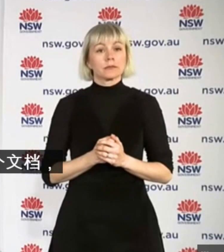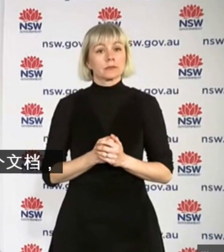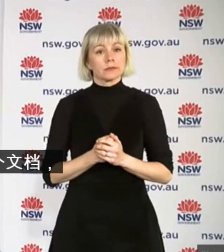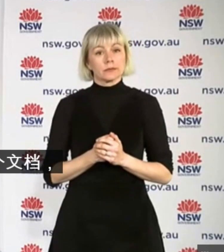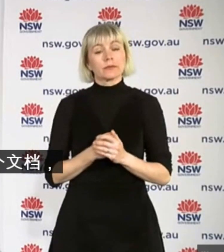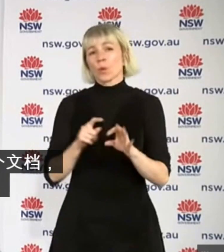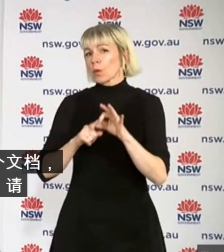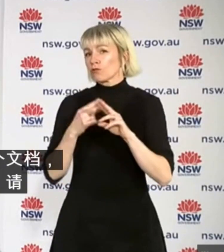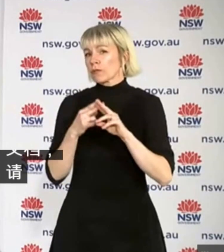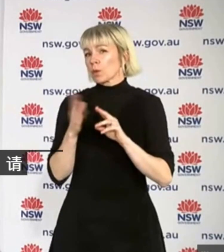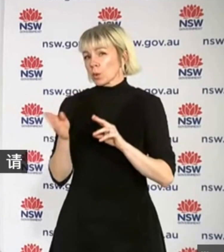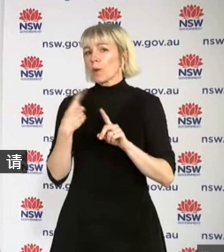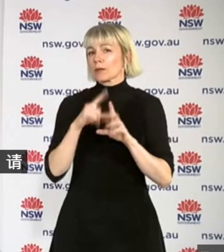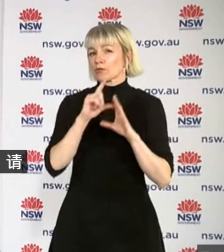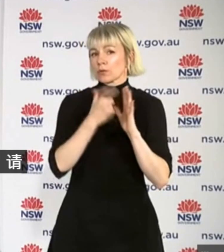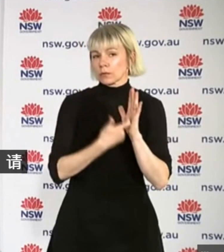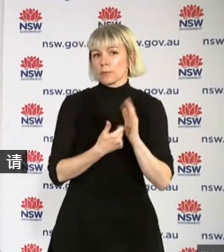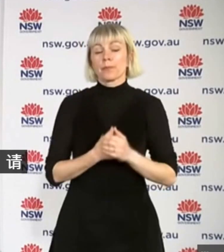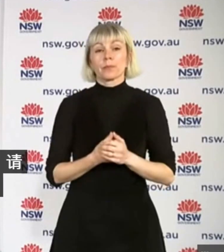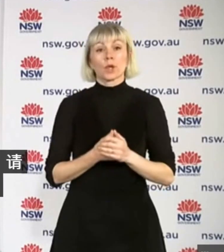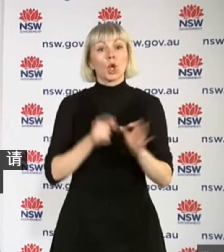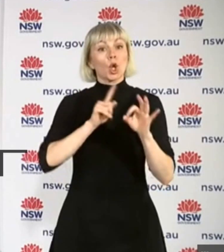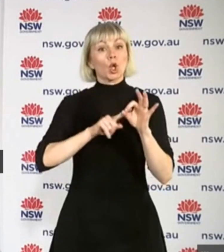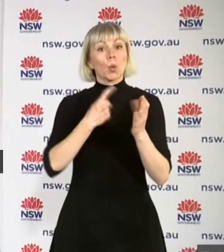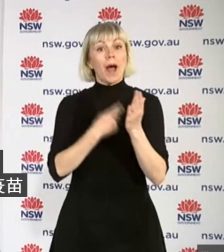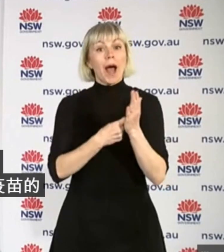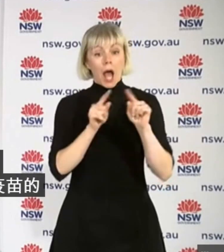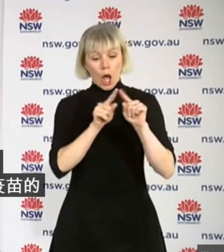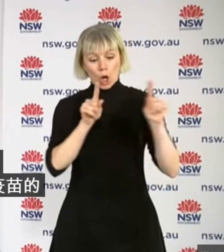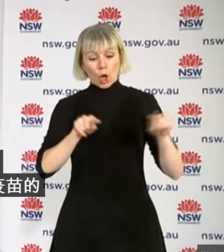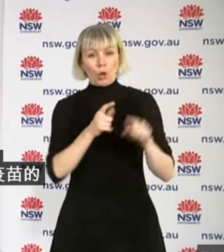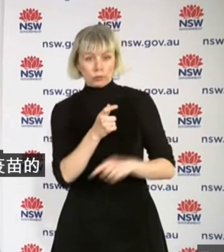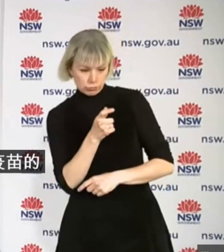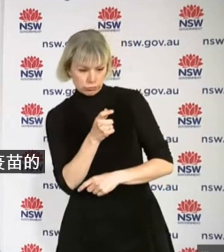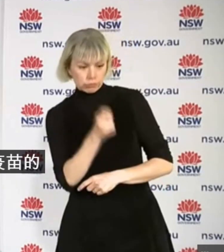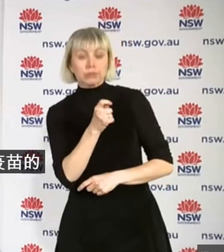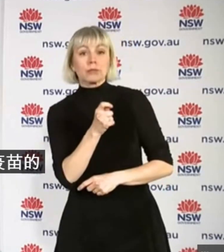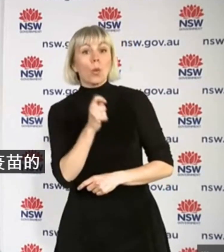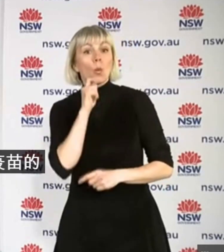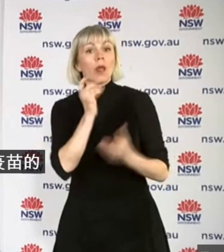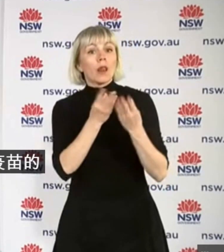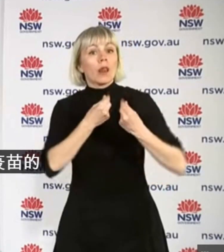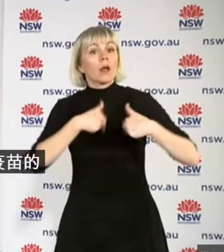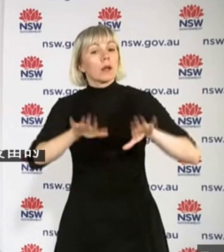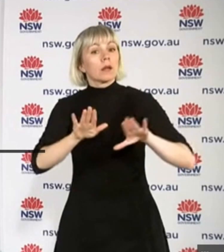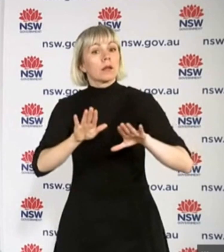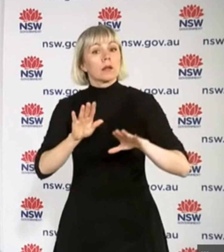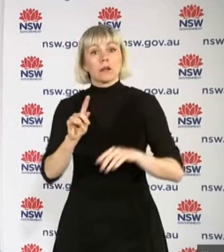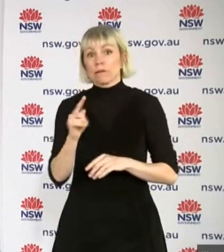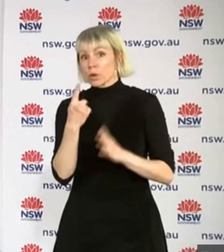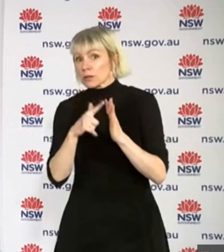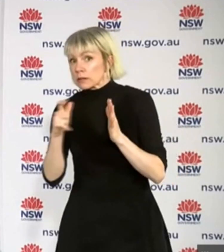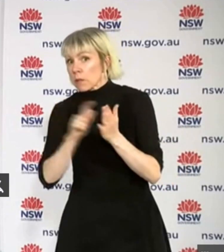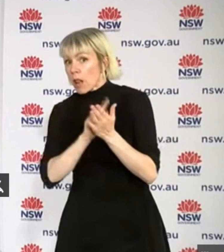Premier, will QR codes be scrapped on December 1, like you suggested yesterday, when unvaccinated people are given freedoms? And if so, what does that mean